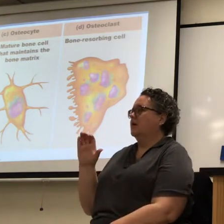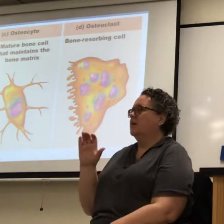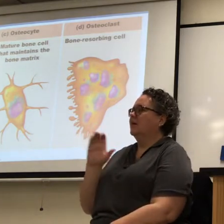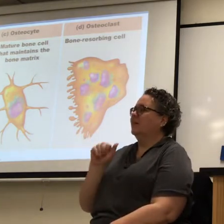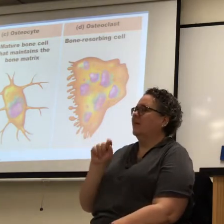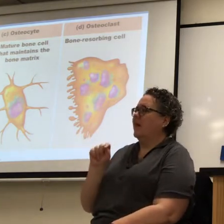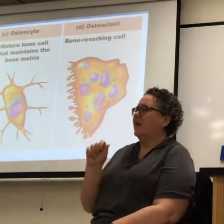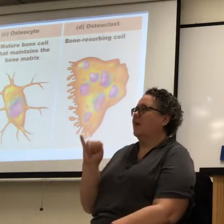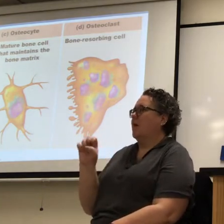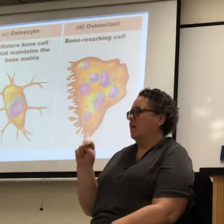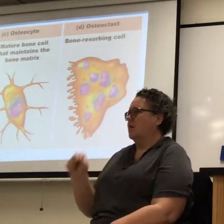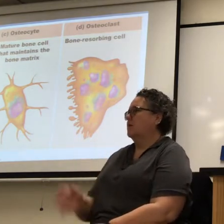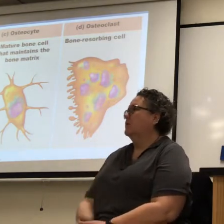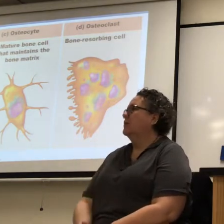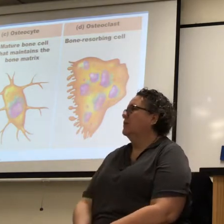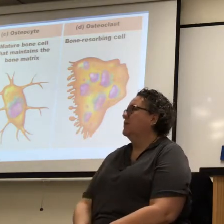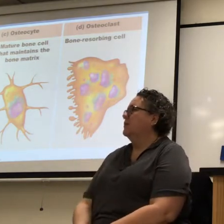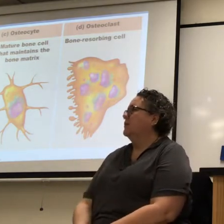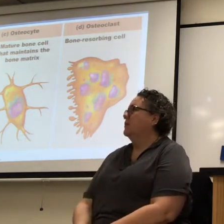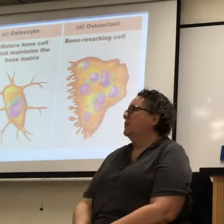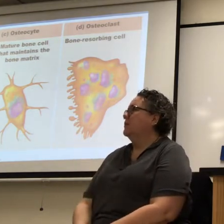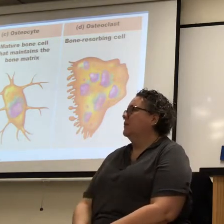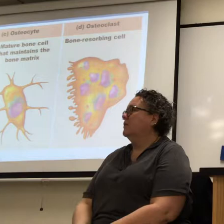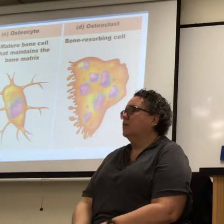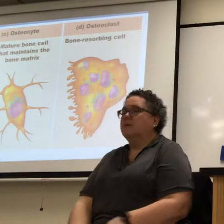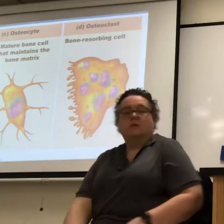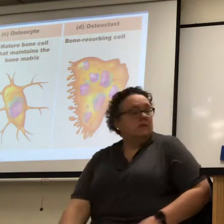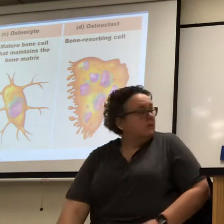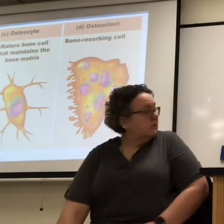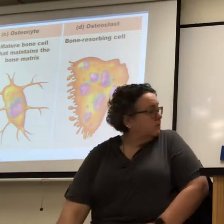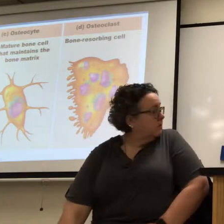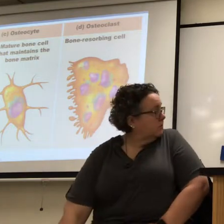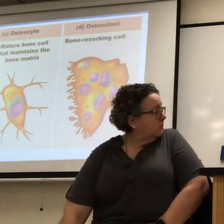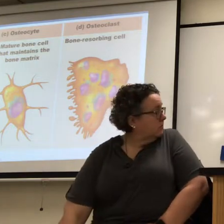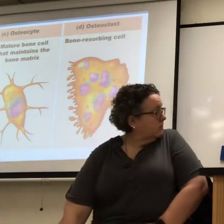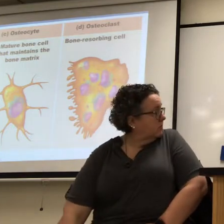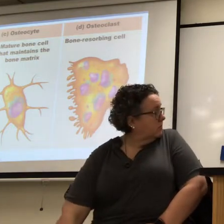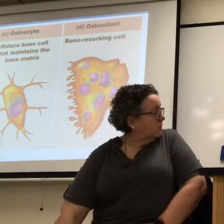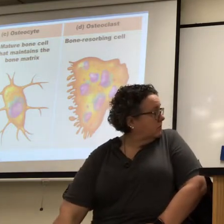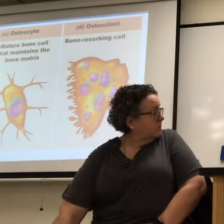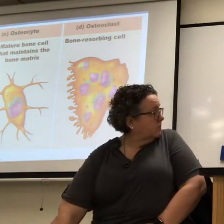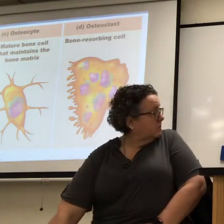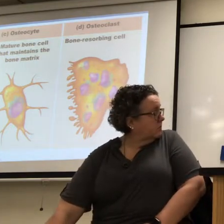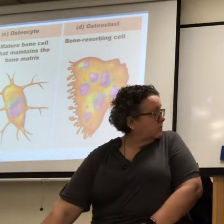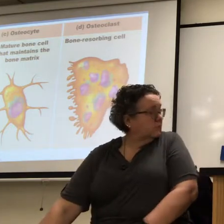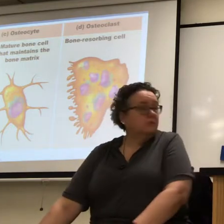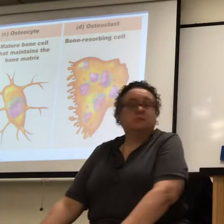cation. Liberate calcium ions to blood.